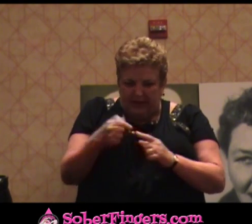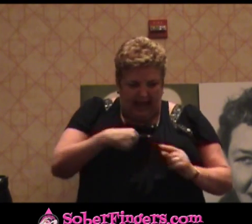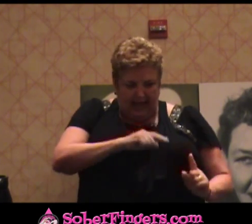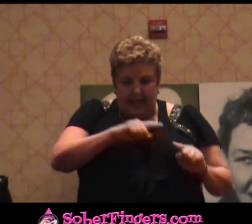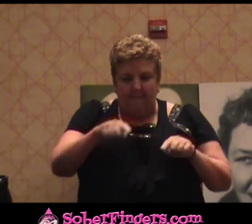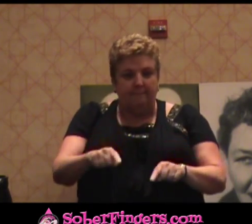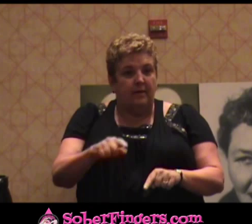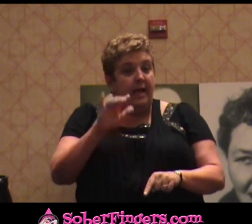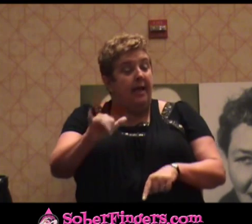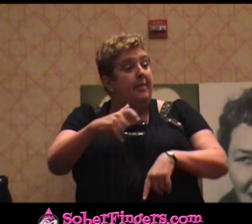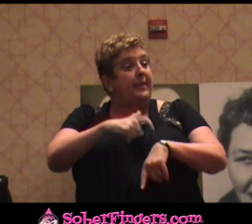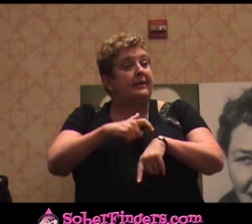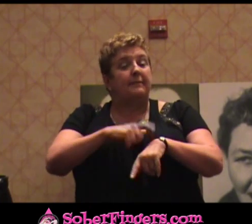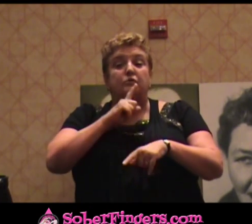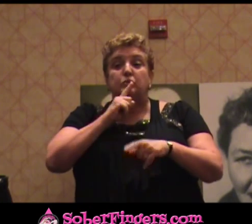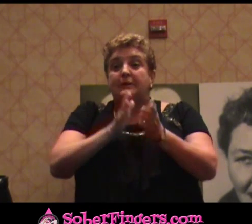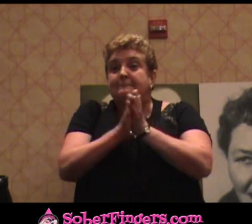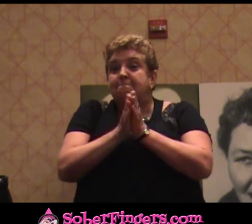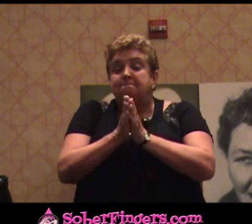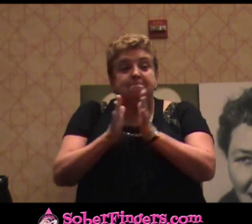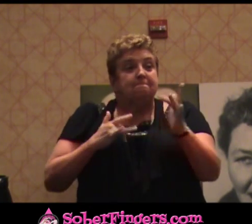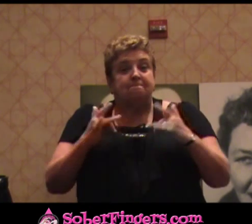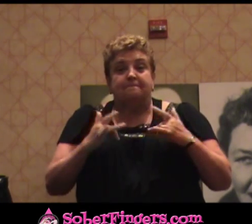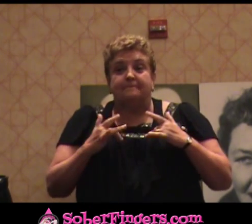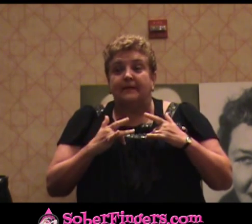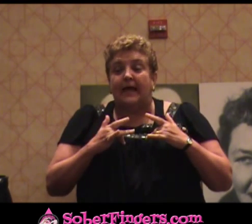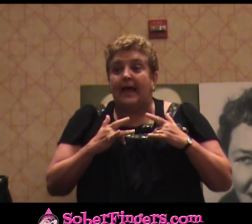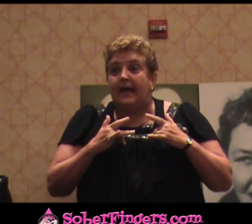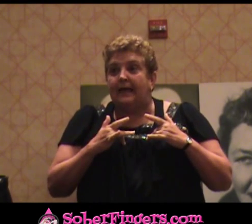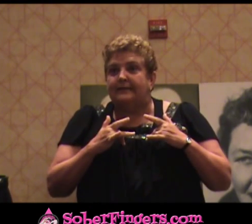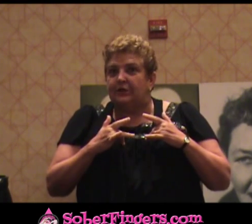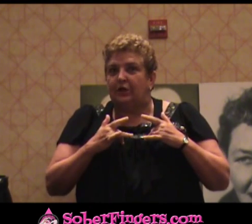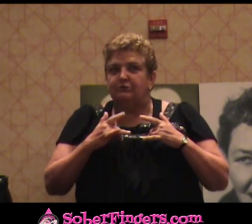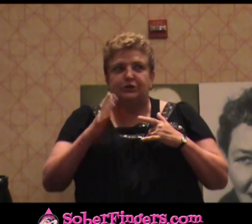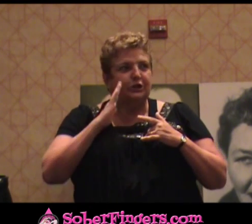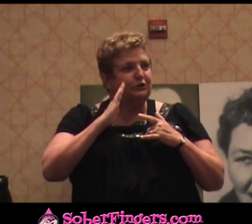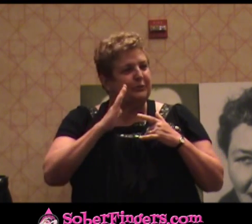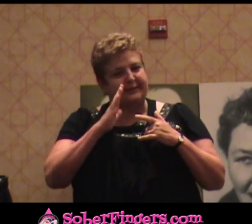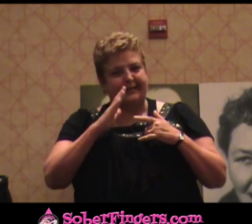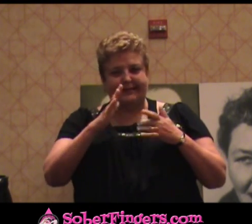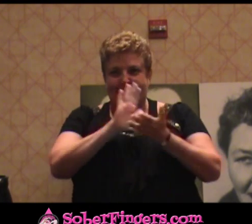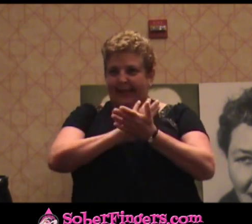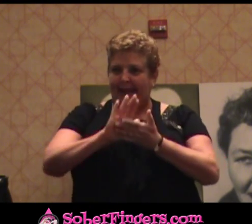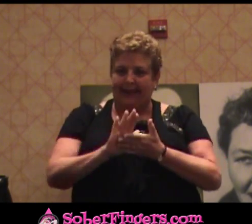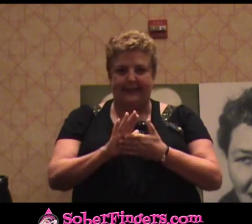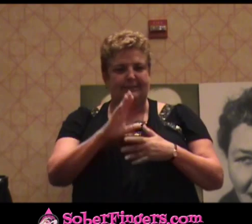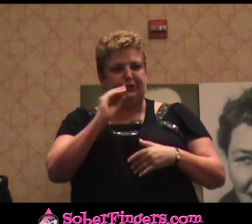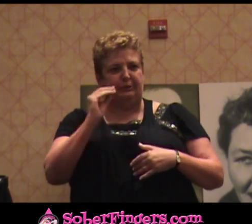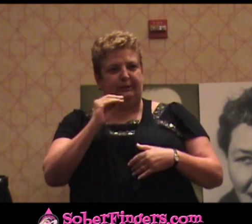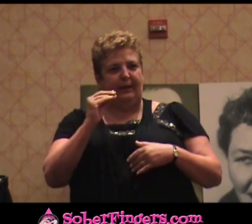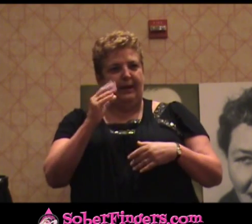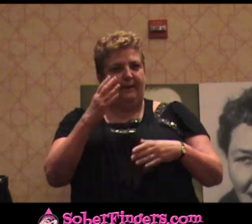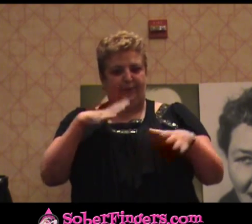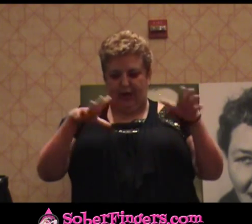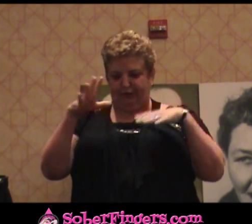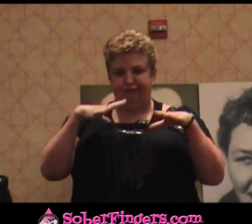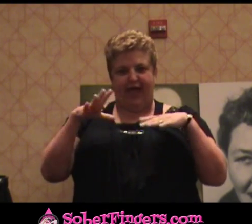I was really looking forward to her surprising me. She gets cleaned up, and she puts on a cute little outfit, and just smiling, happy to have a day or